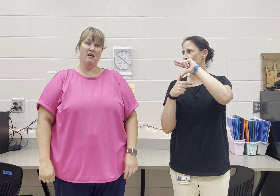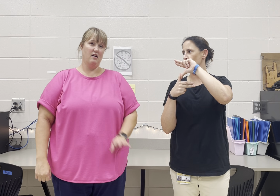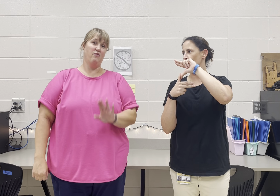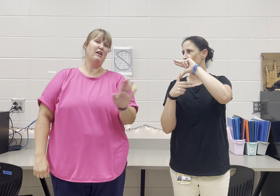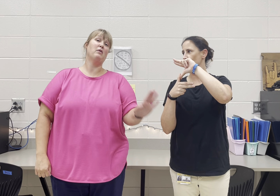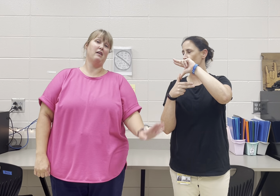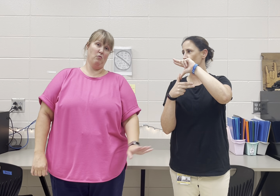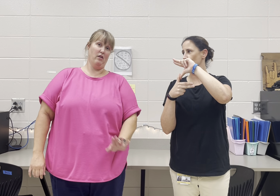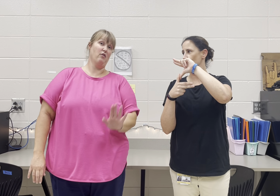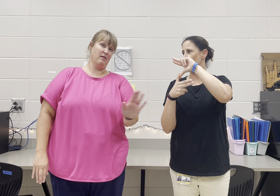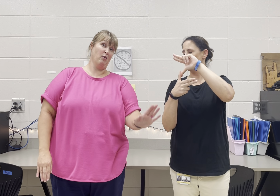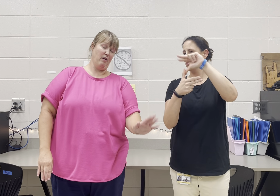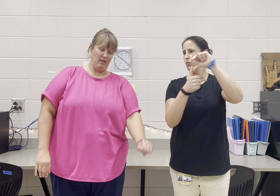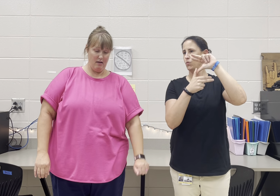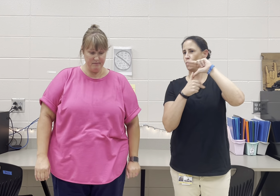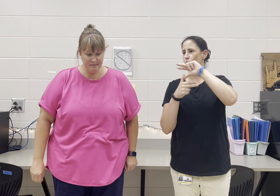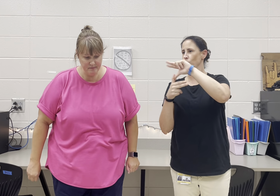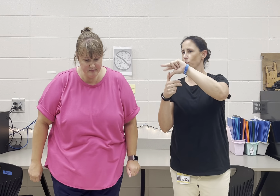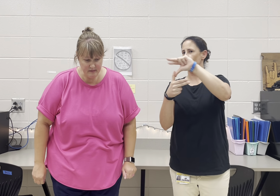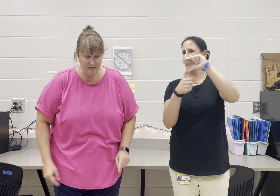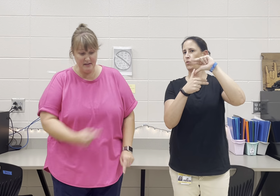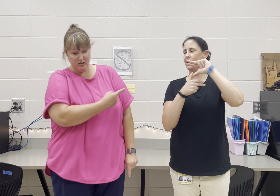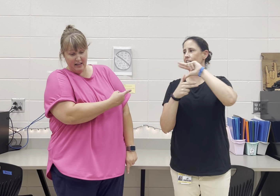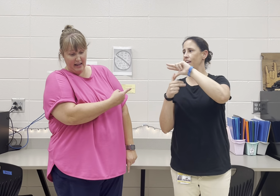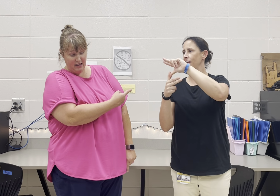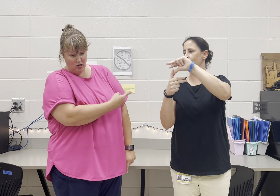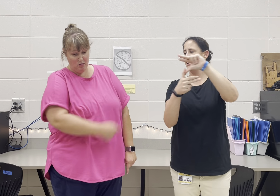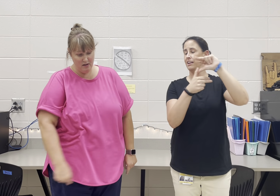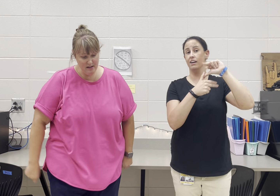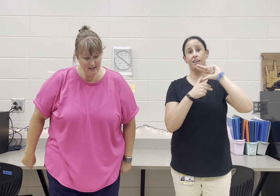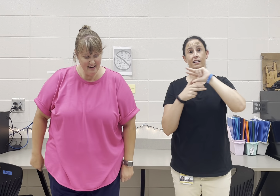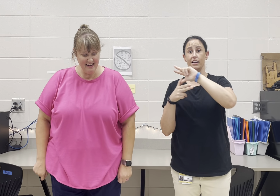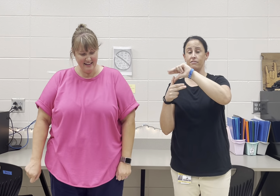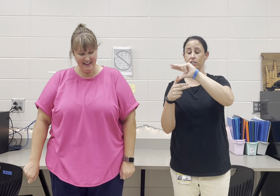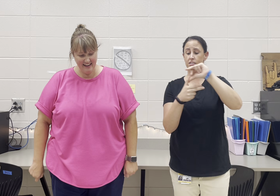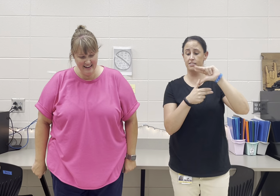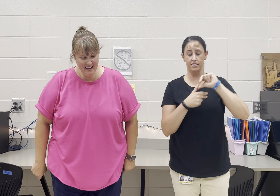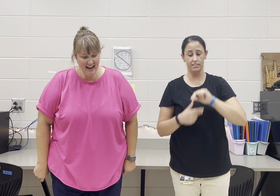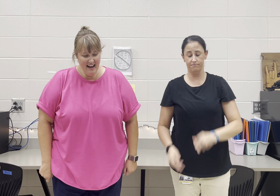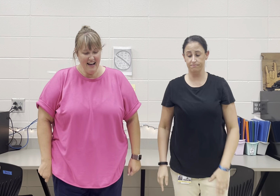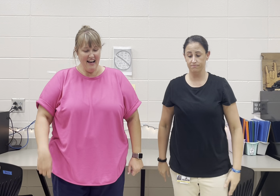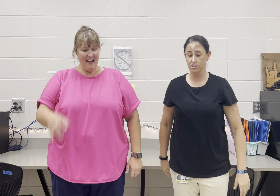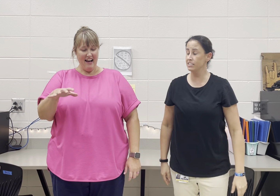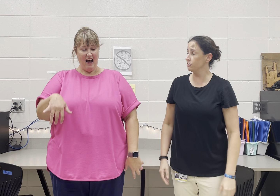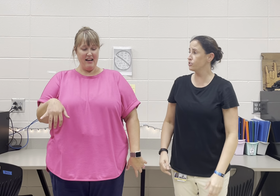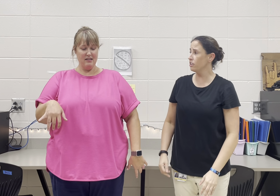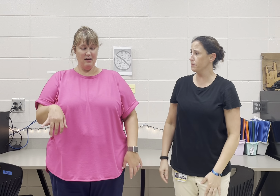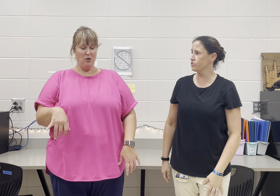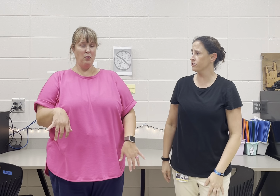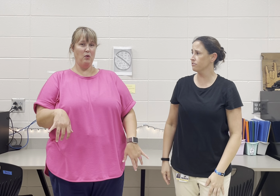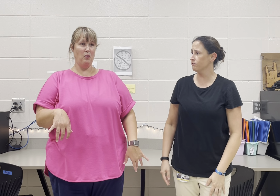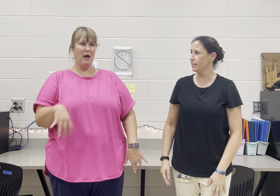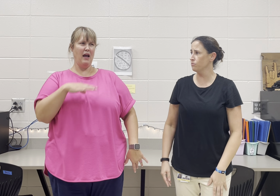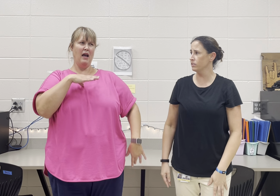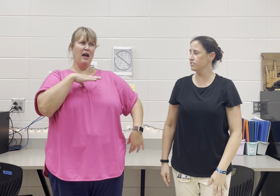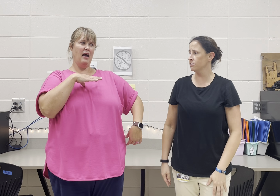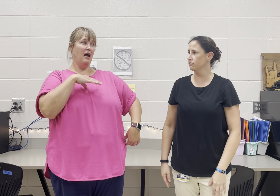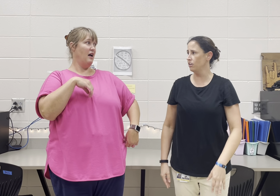If we don't get any more of those, I'm okay with that. Especially like you. Yeah, I lost a. You Hot. saw the pictures, right? With still all the